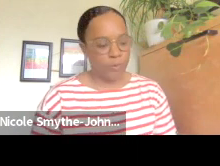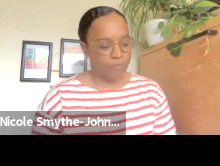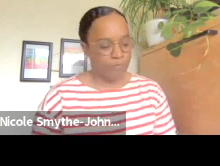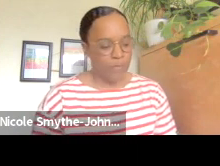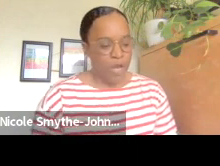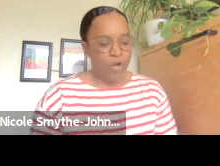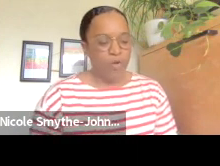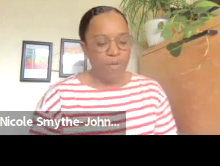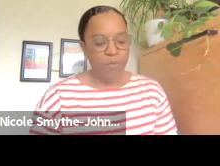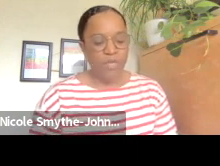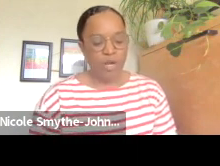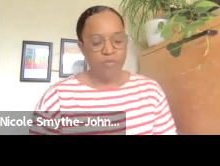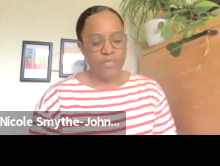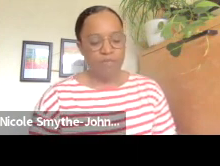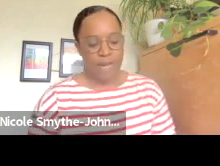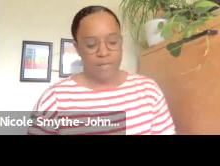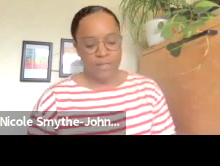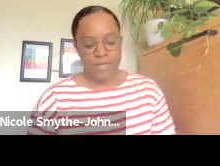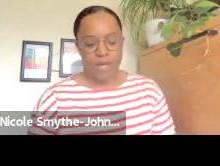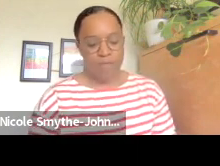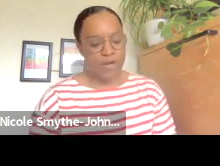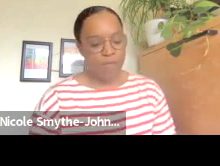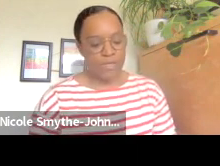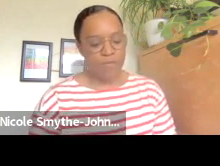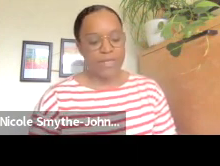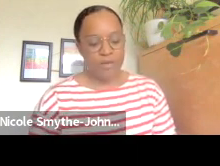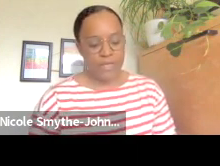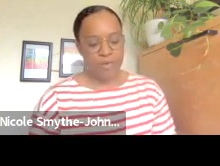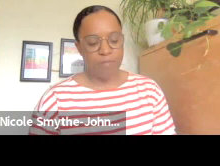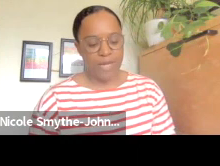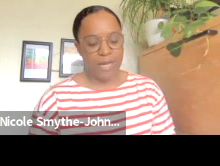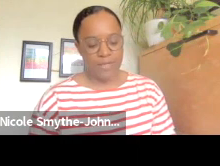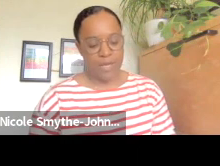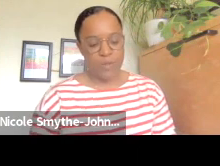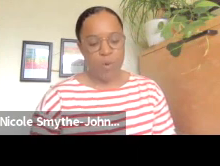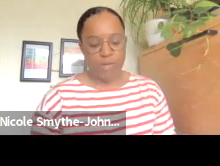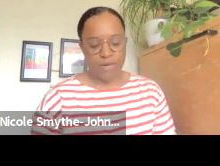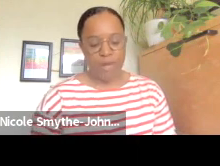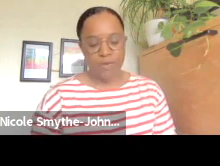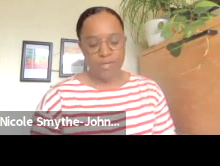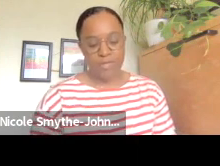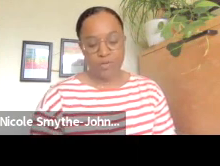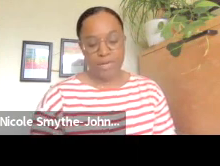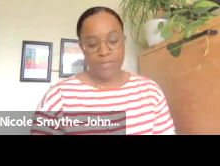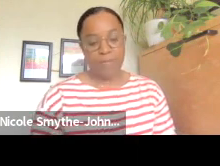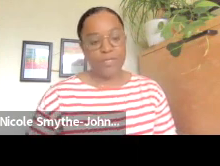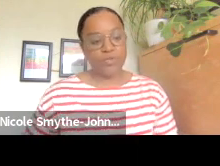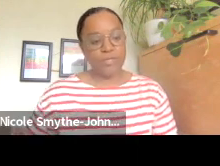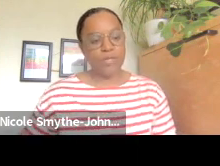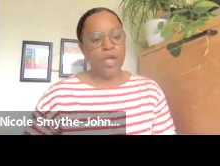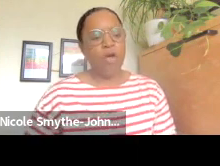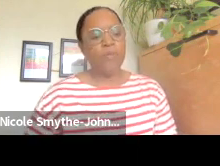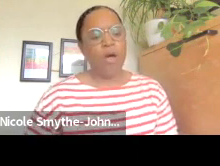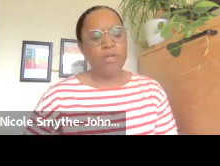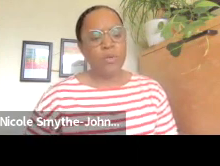scholarship. Grappling with the geographies of Blackness is not merely a matter of excavating Black landscapes overlaid by Eurocentric landscape